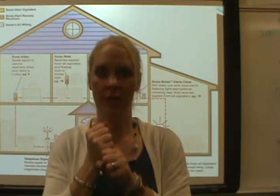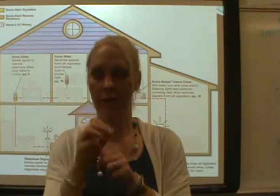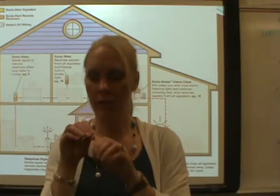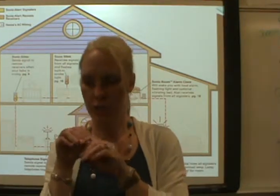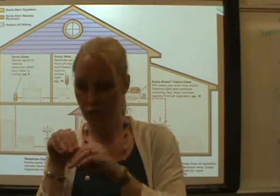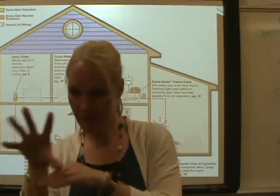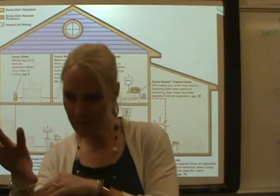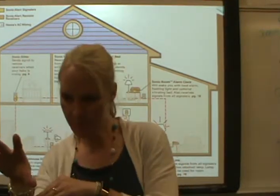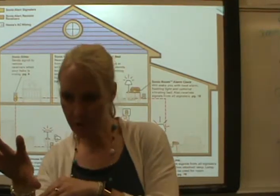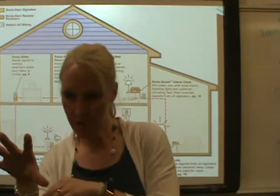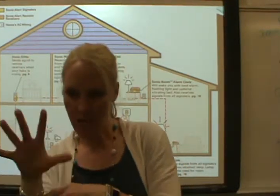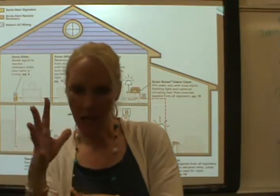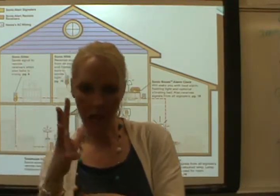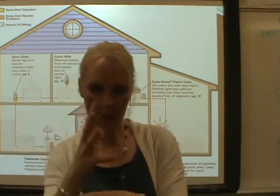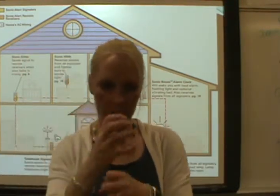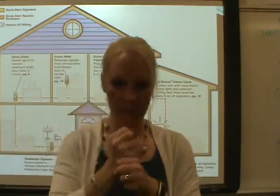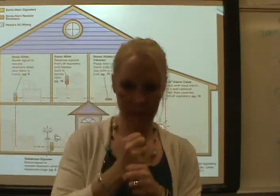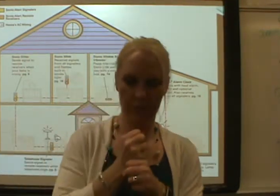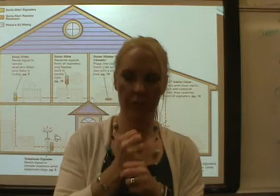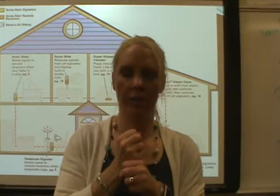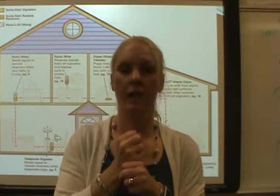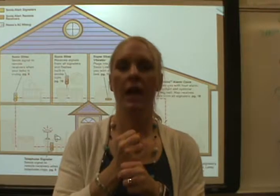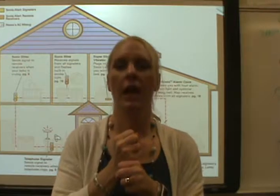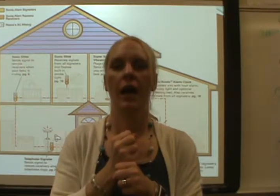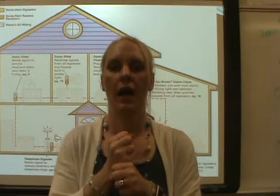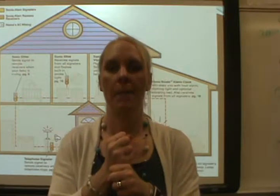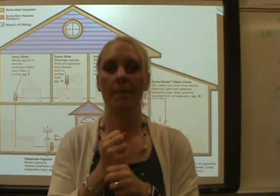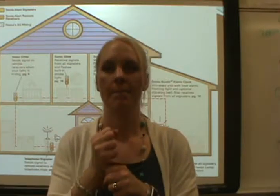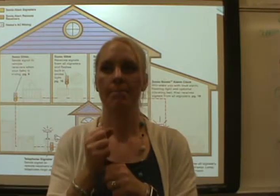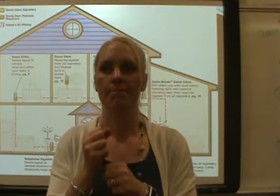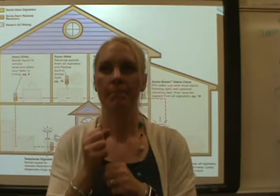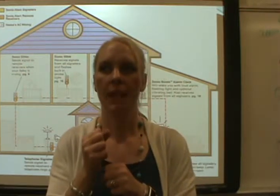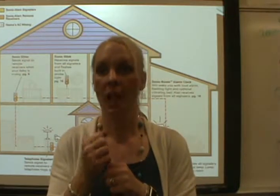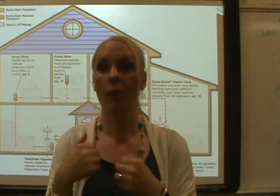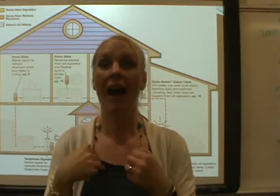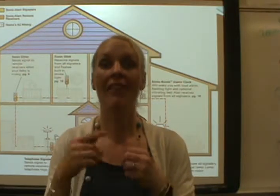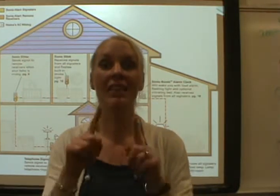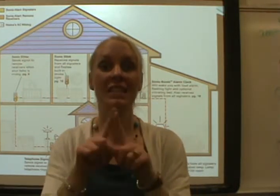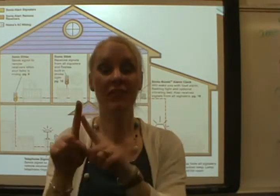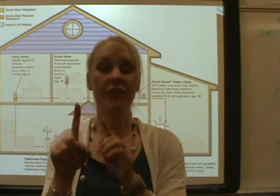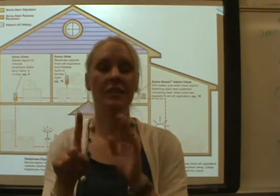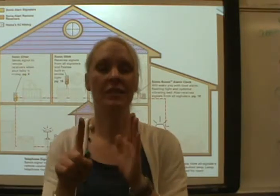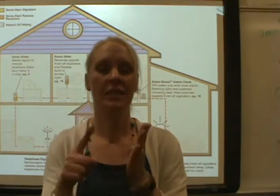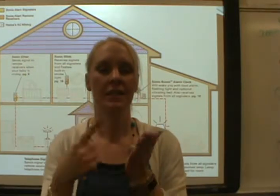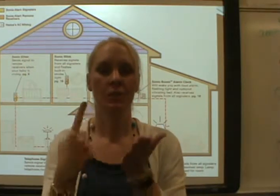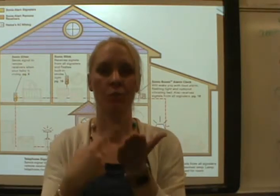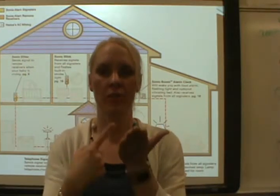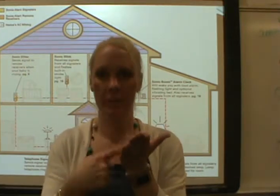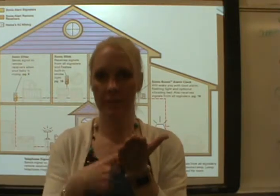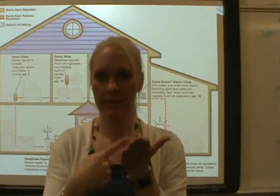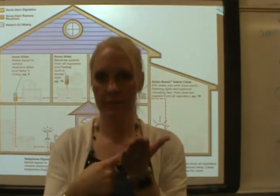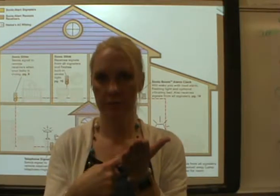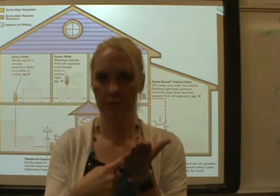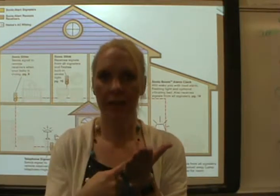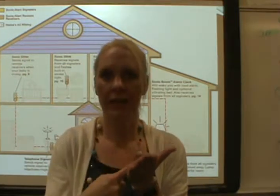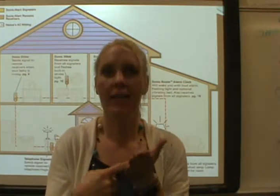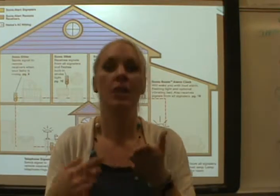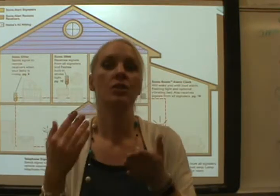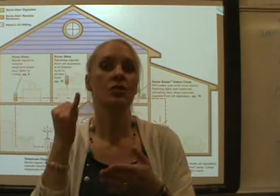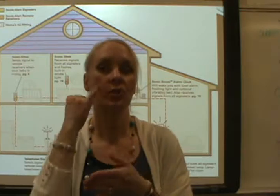the transmitter and the receiver. It will have different rhythms, right? So if